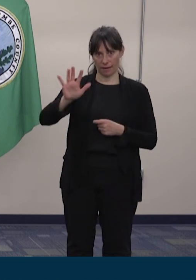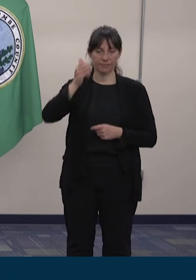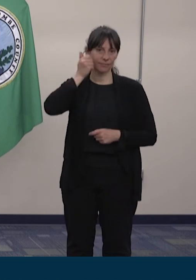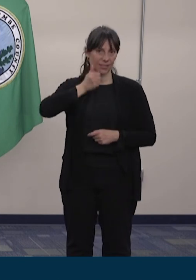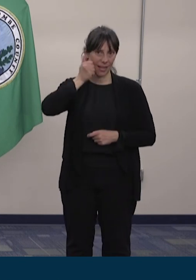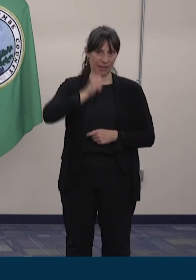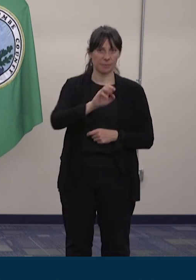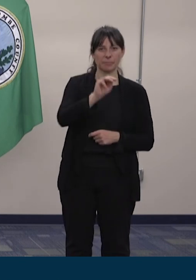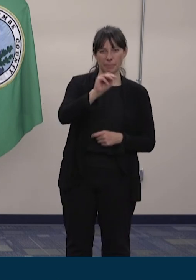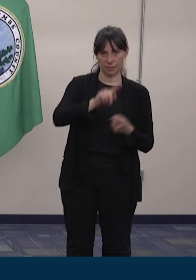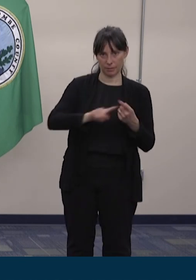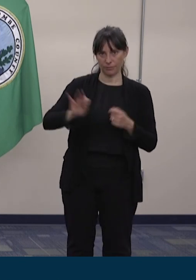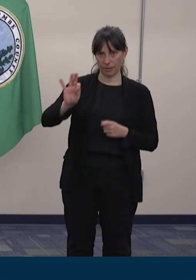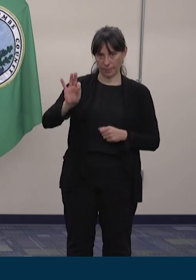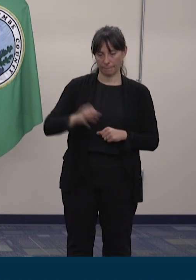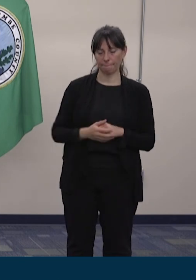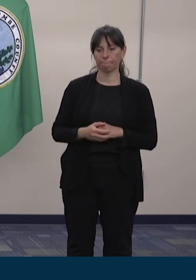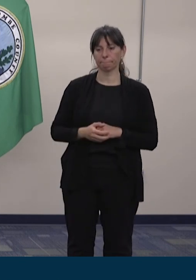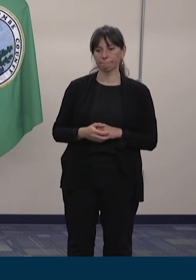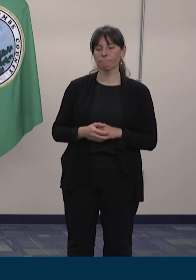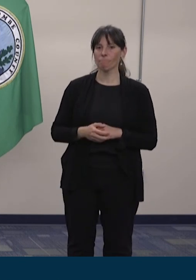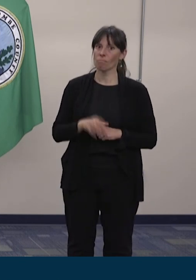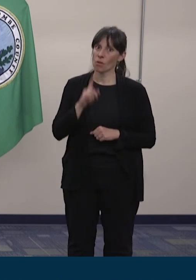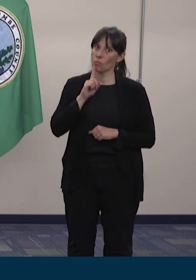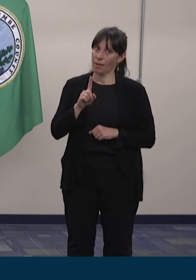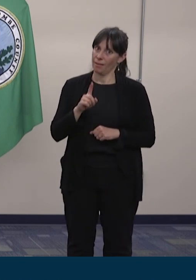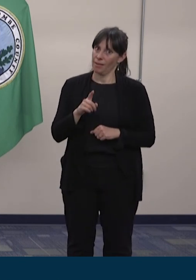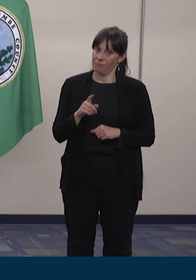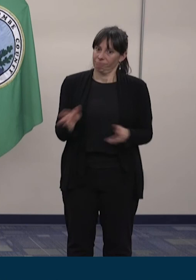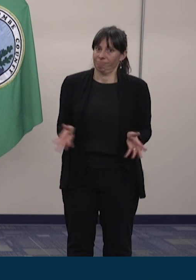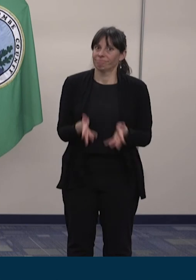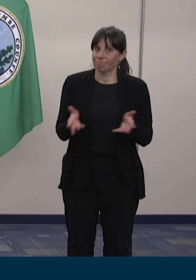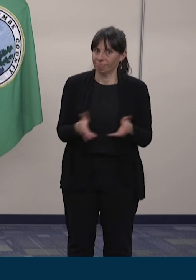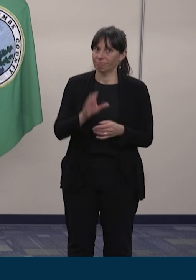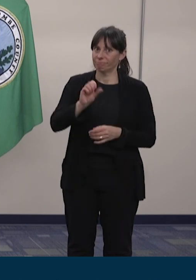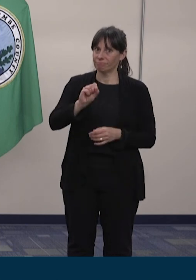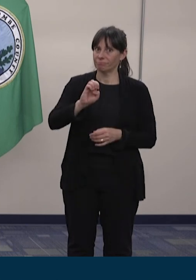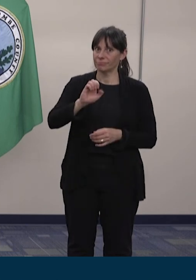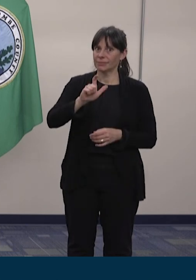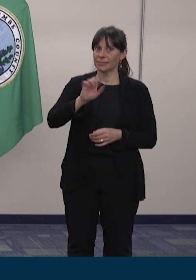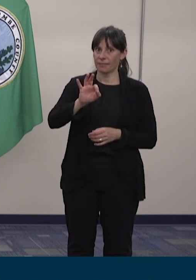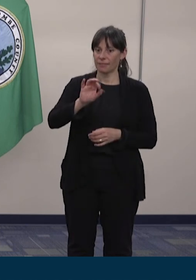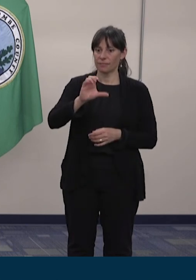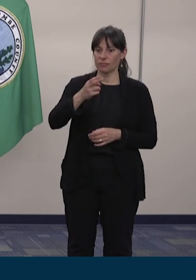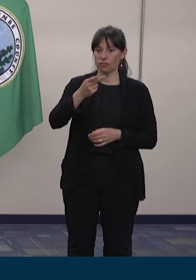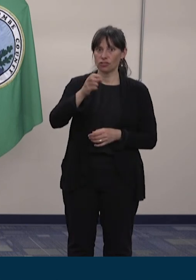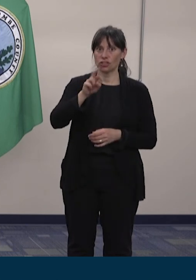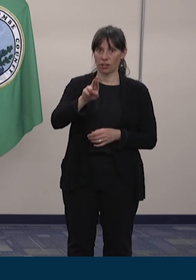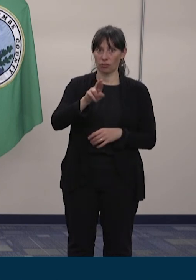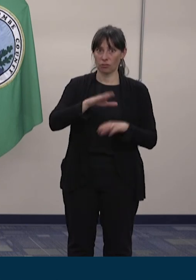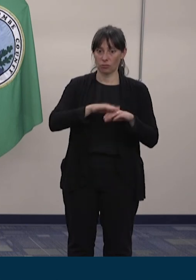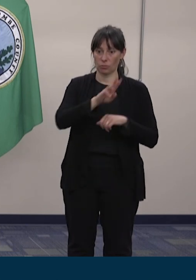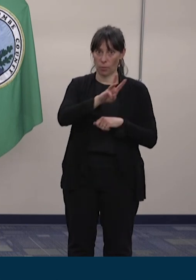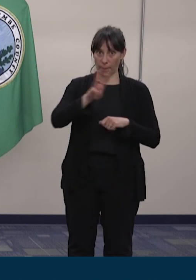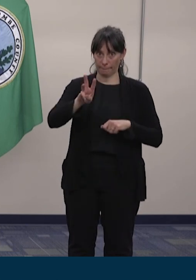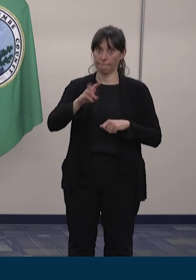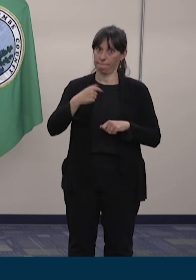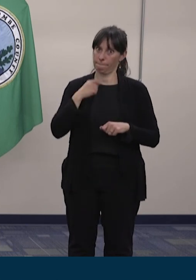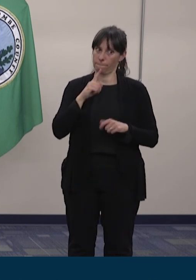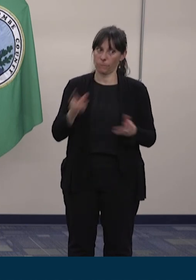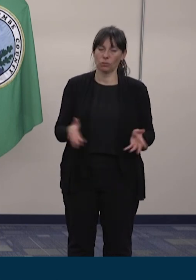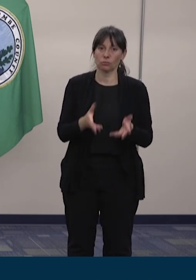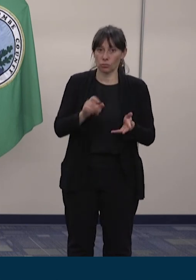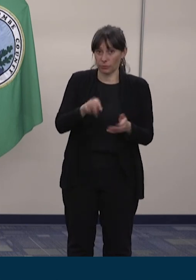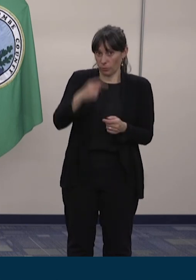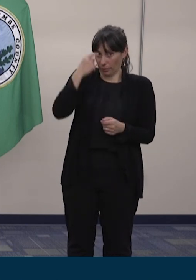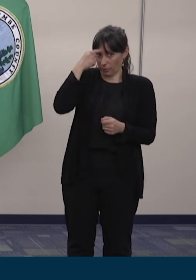I encourage Les everyone to pido use the self-checker que if you todas las believe you personas que might have deberían usar la COVID-19. autorrevisión, esta aplicación en nuestra